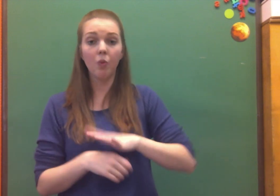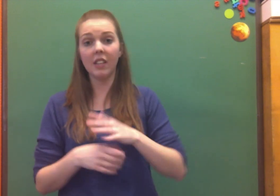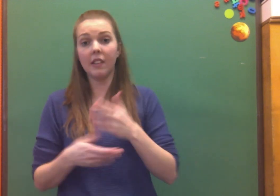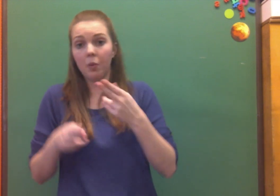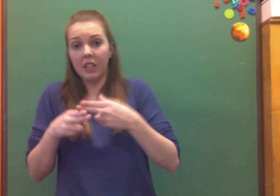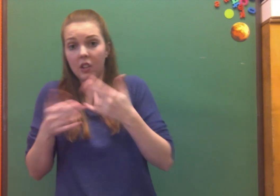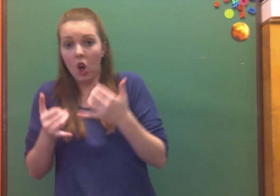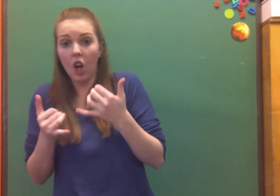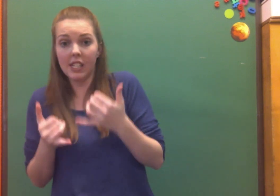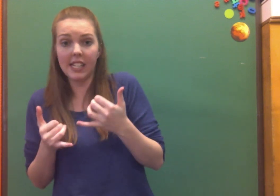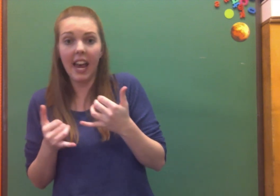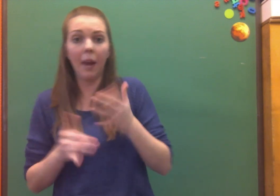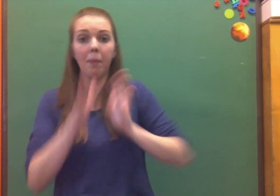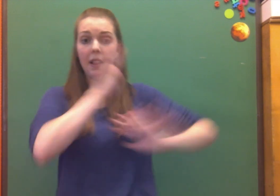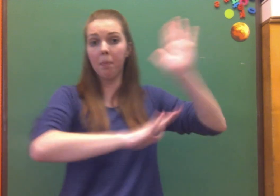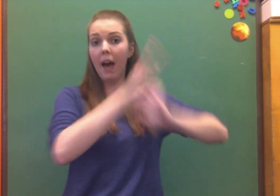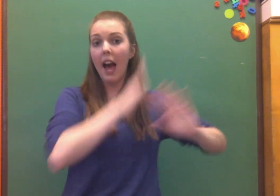what's called today, but in the past